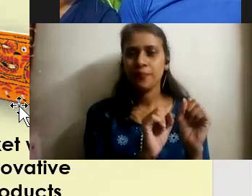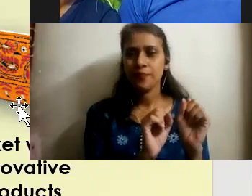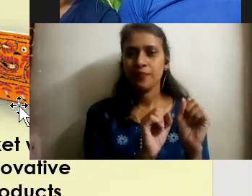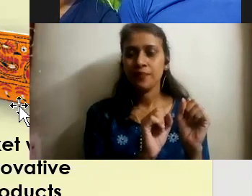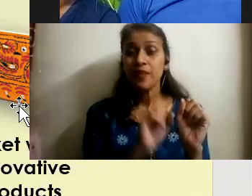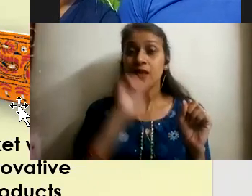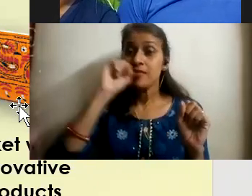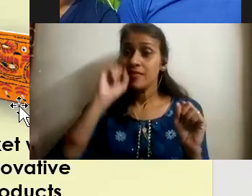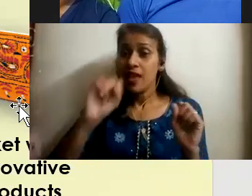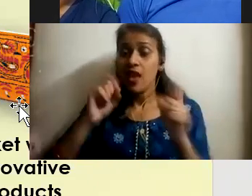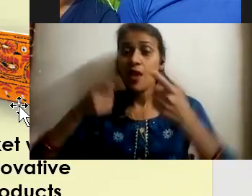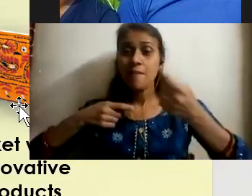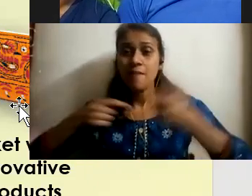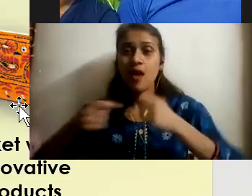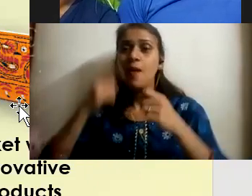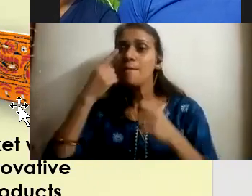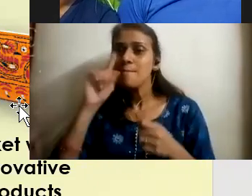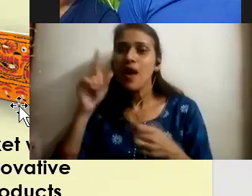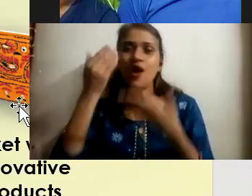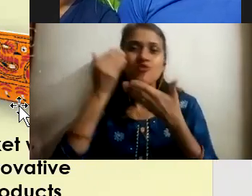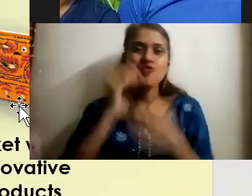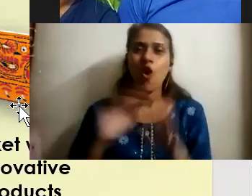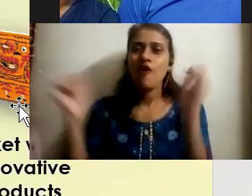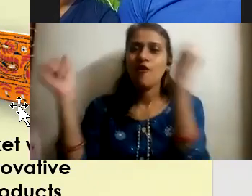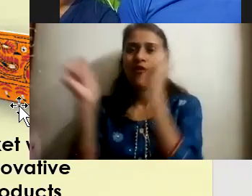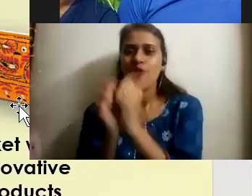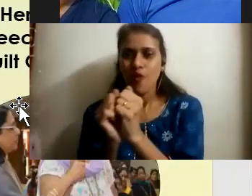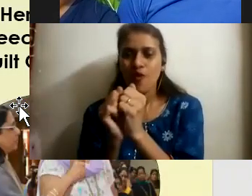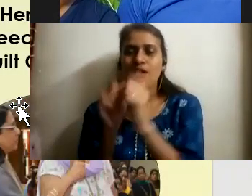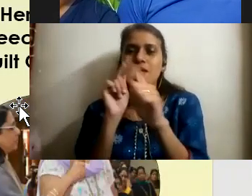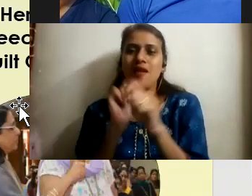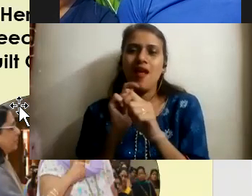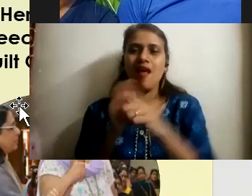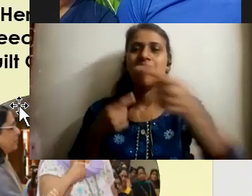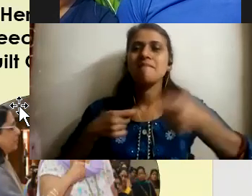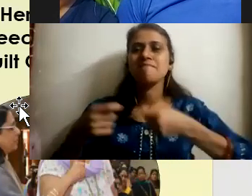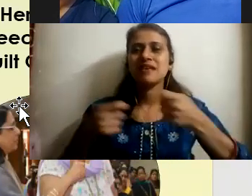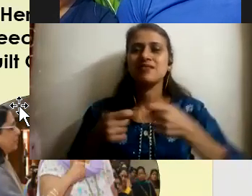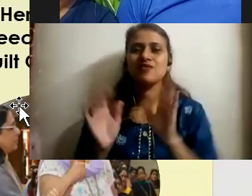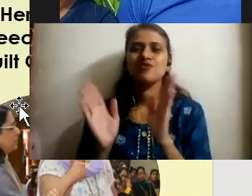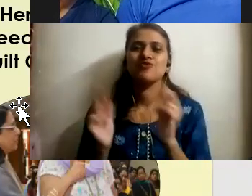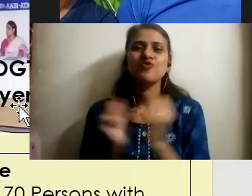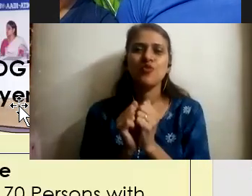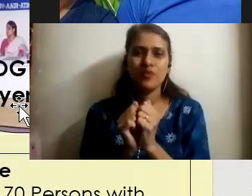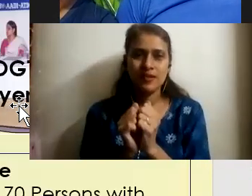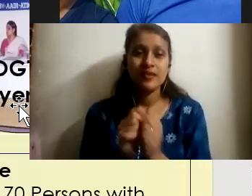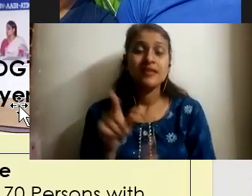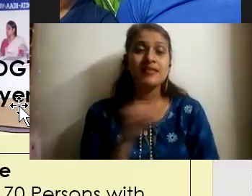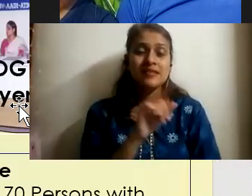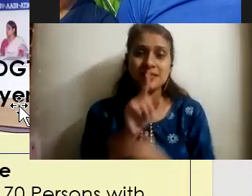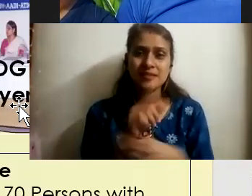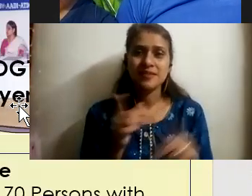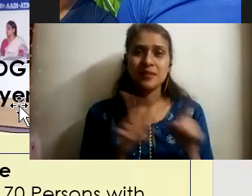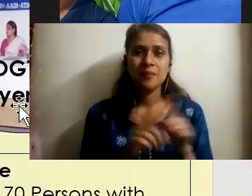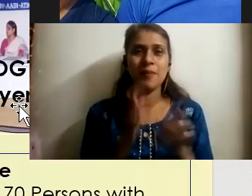which has both mothers and daughters combined and they do these businesses together. Similarly, Pushkala to maine aapko